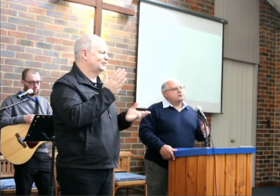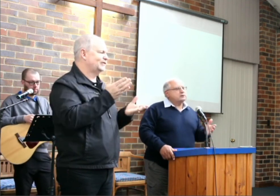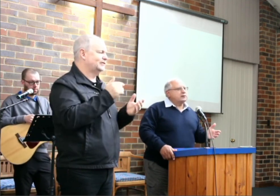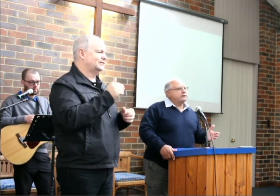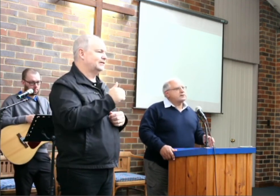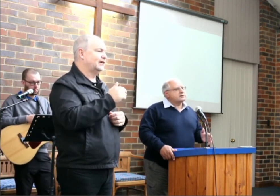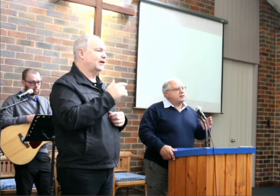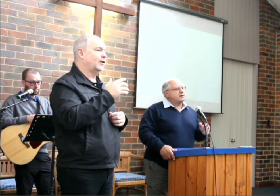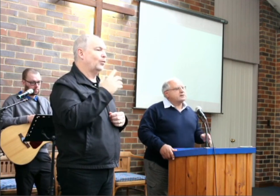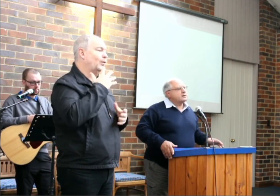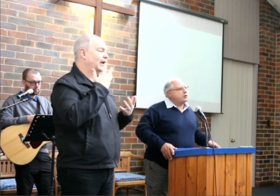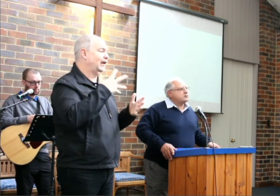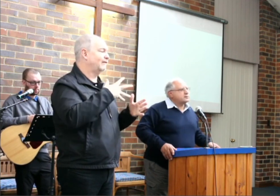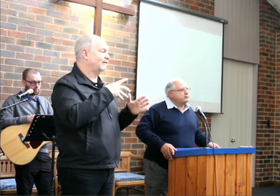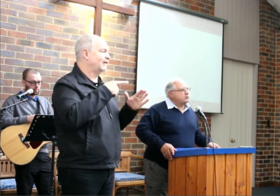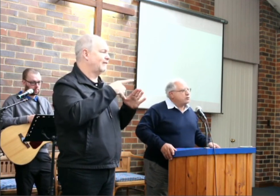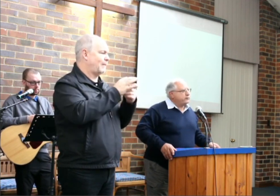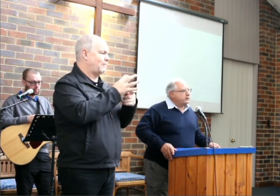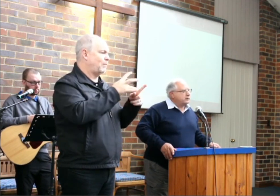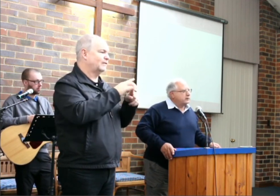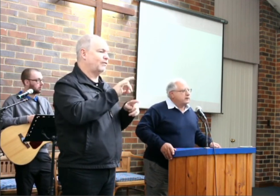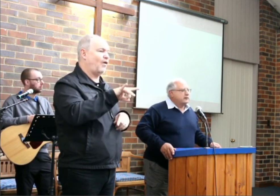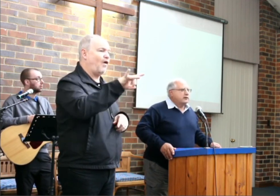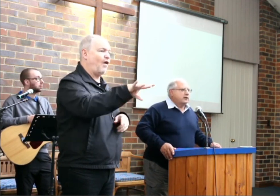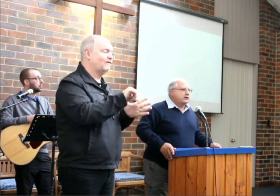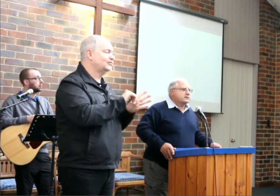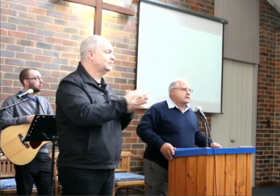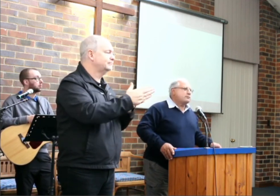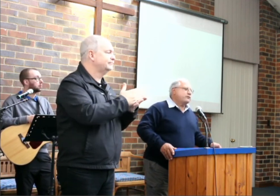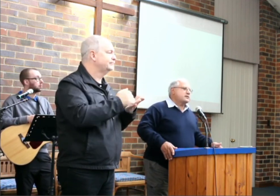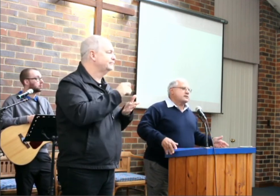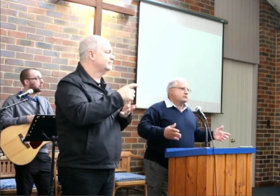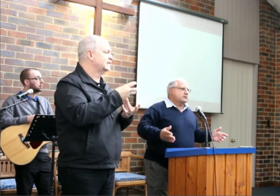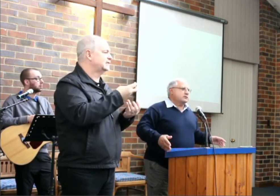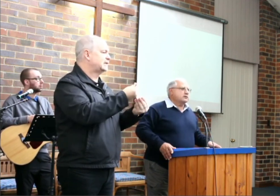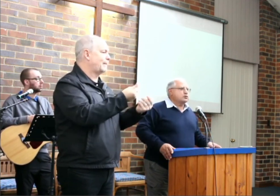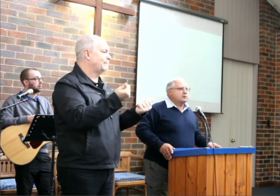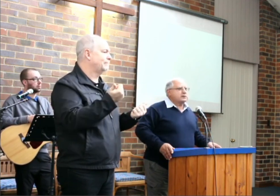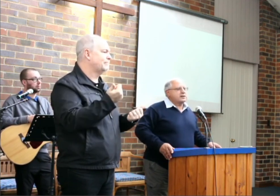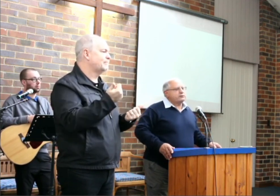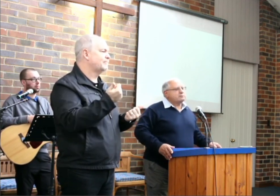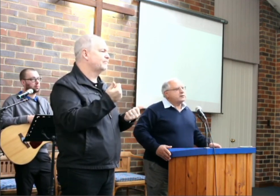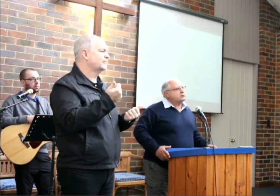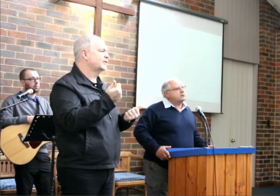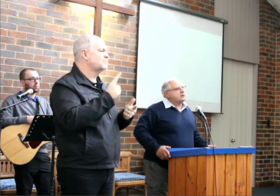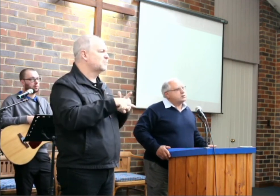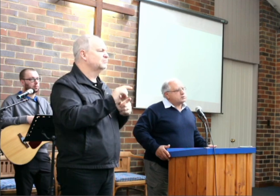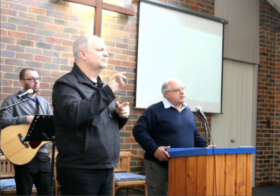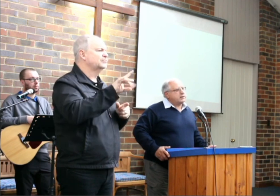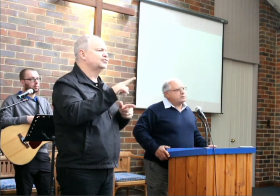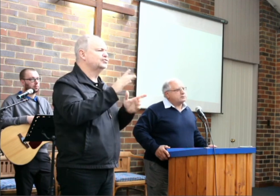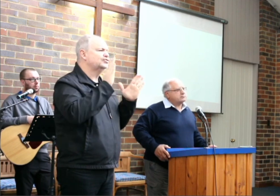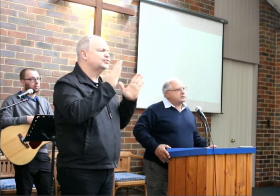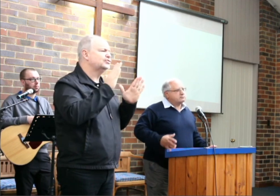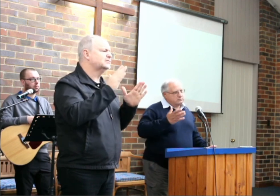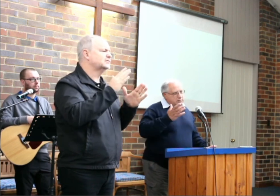out, on your left-hand side, there is a box for offering. Some of us would usually transfer money to the church